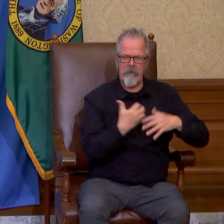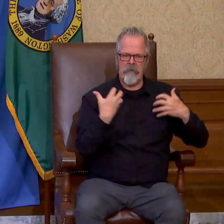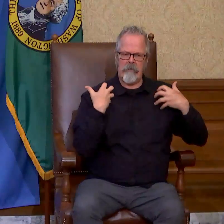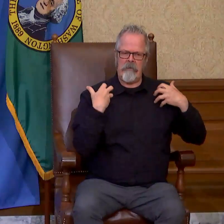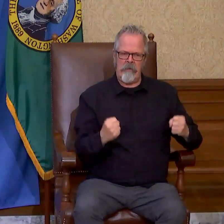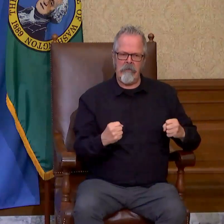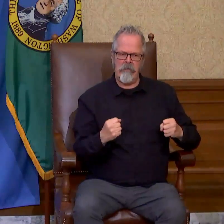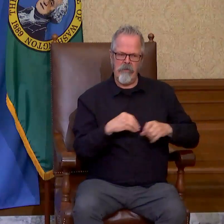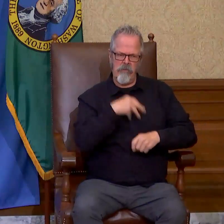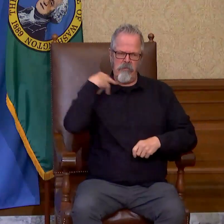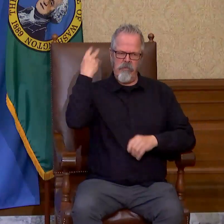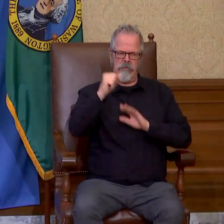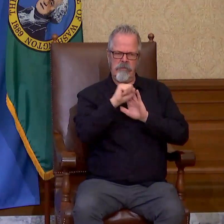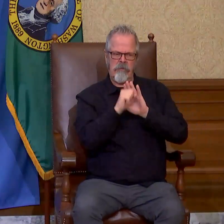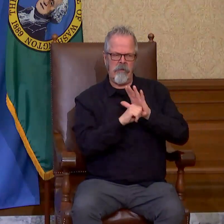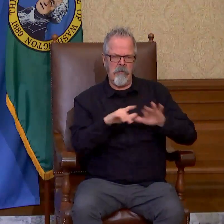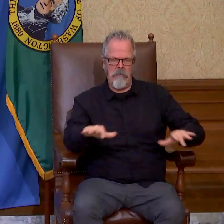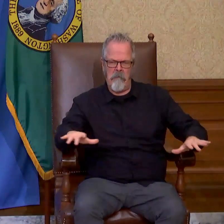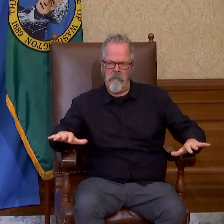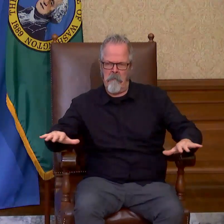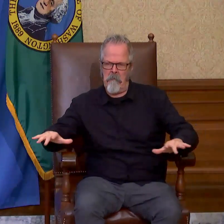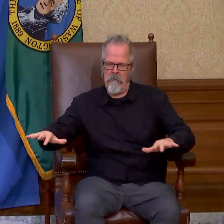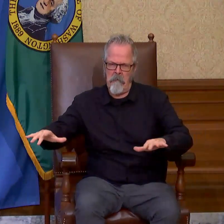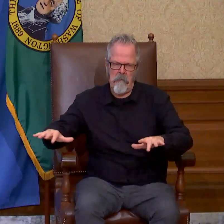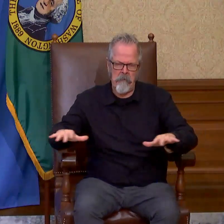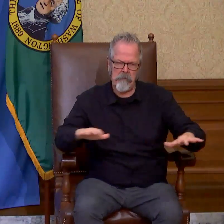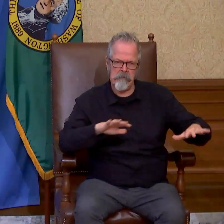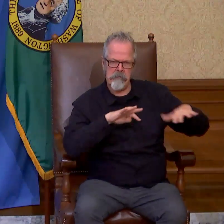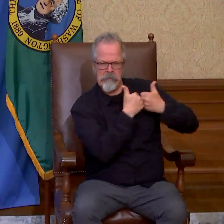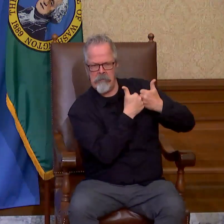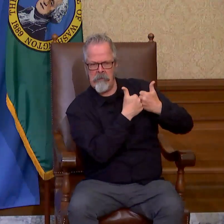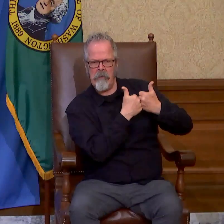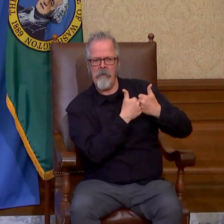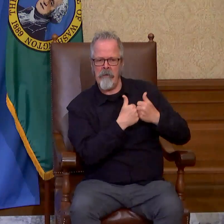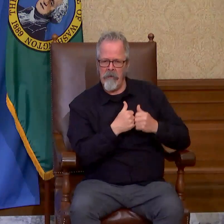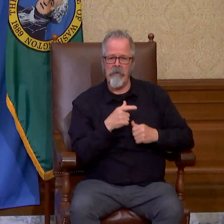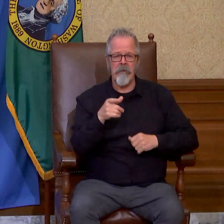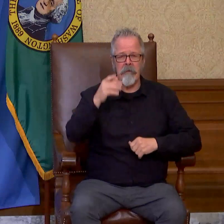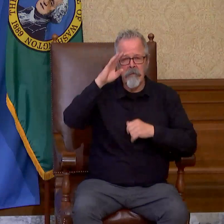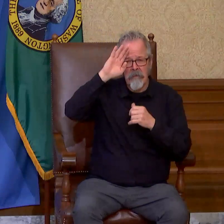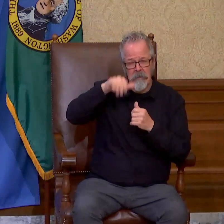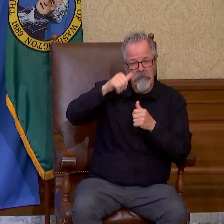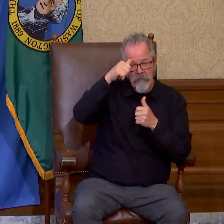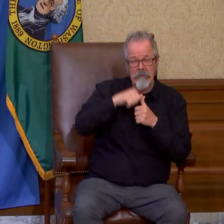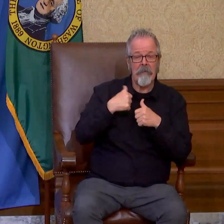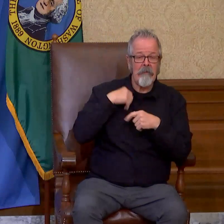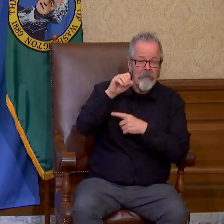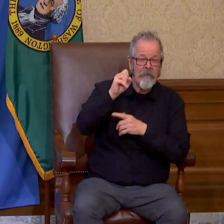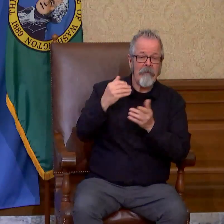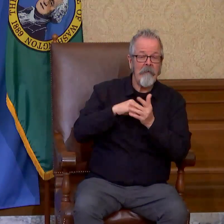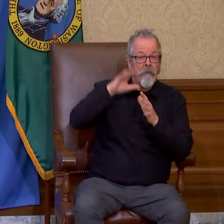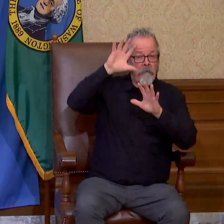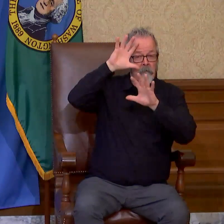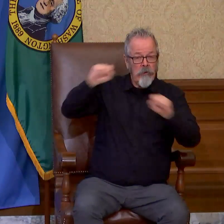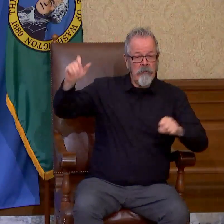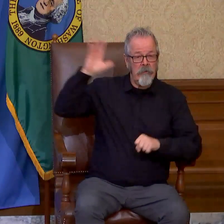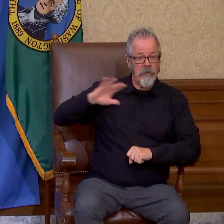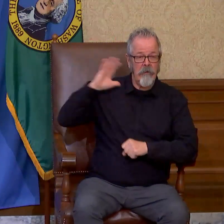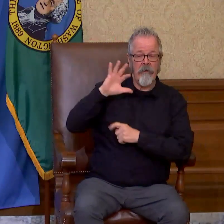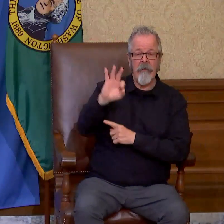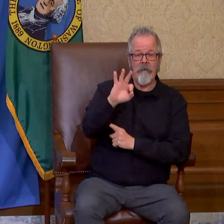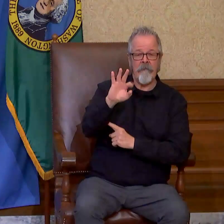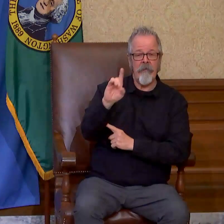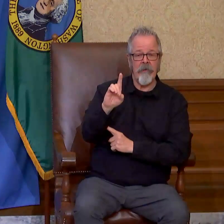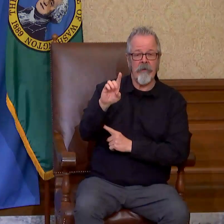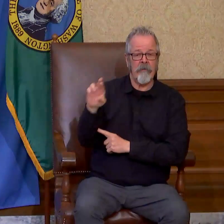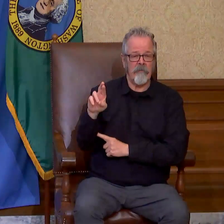of action, I think, was started. We will see how history treats us about our leadership during these first 100 days and the days